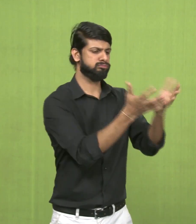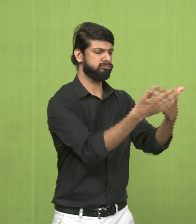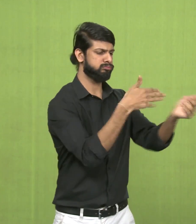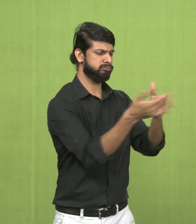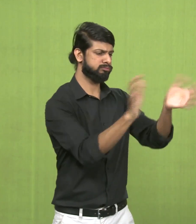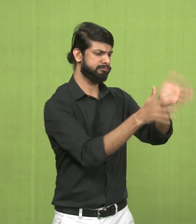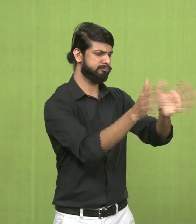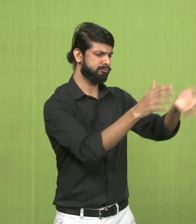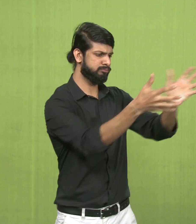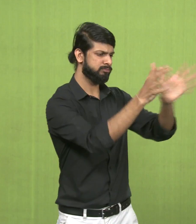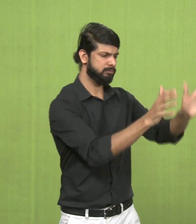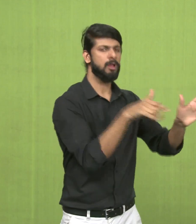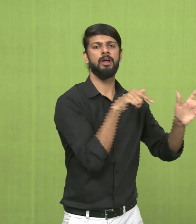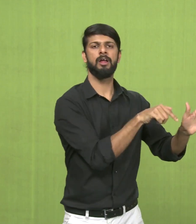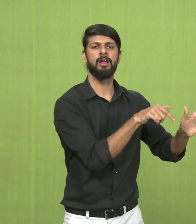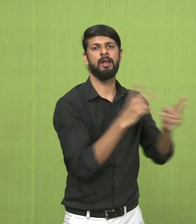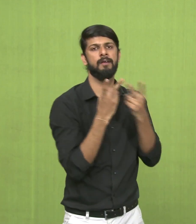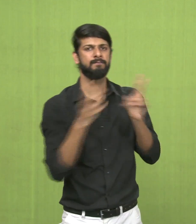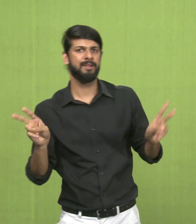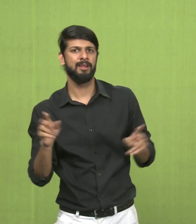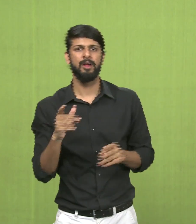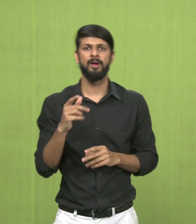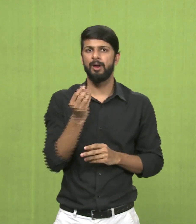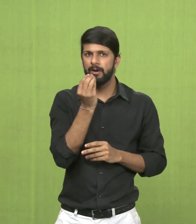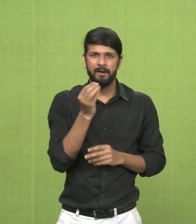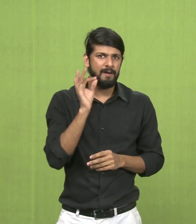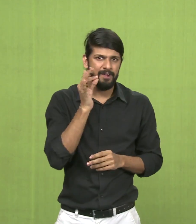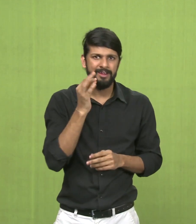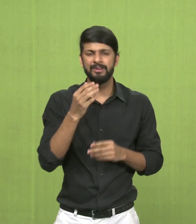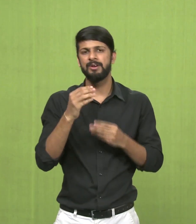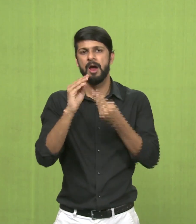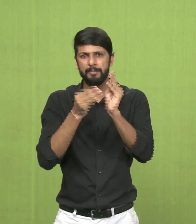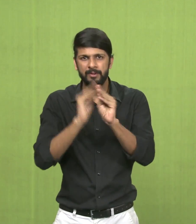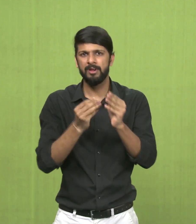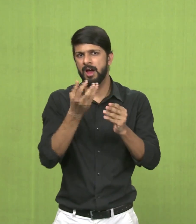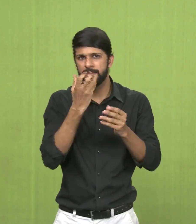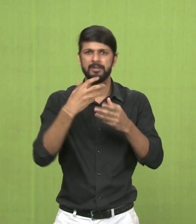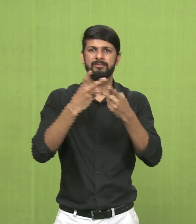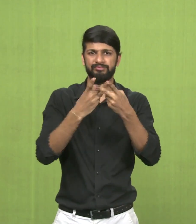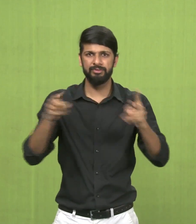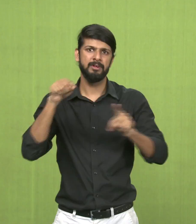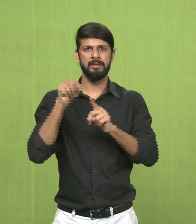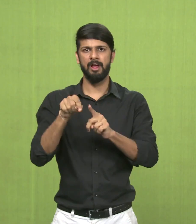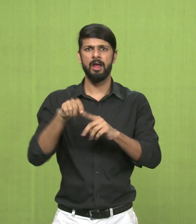these being manufactured items, but these objects can be included in a still life pottery.